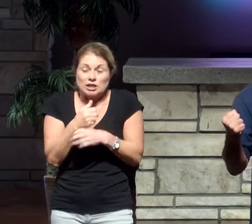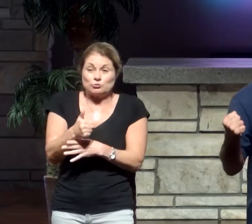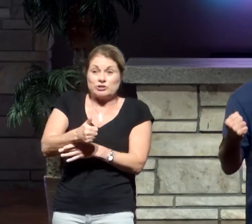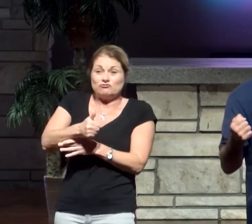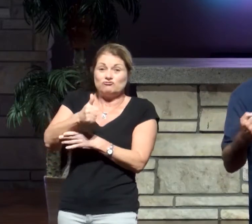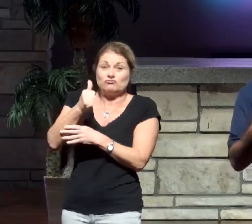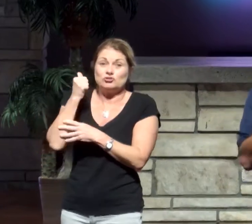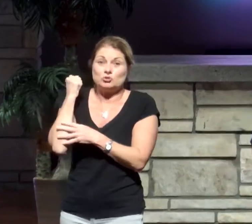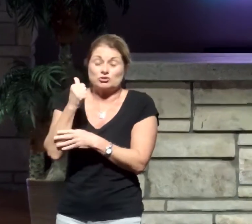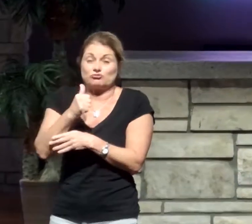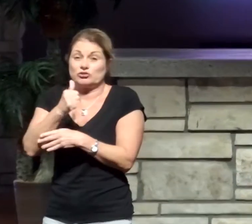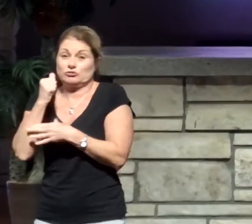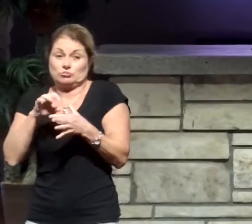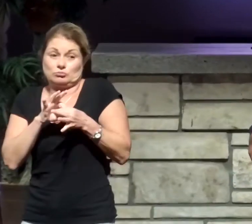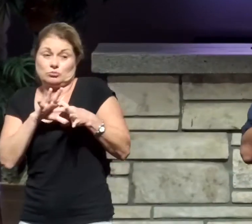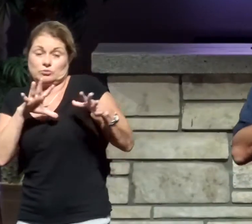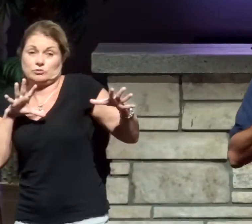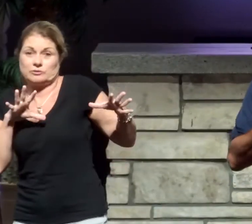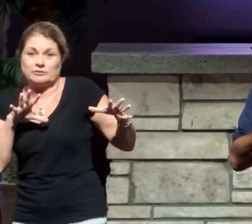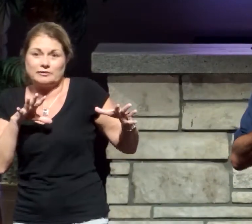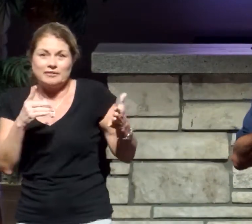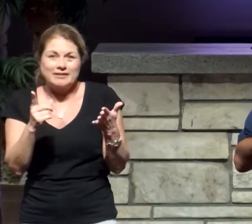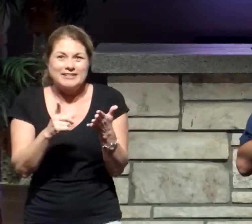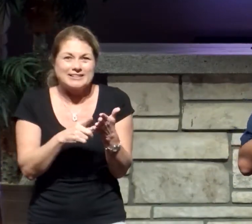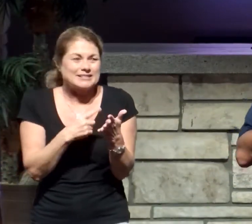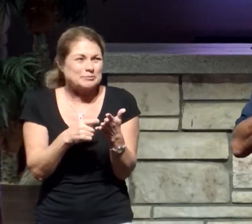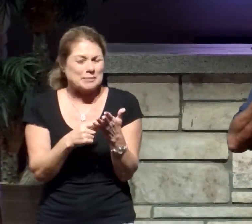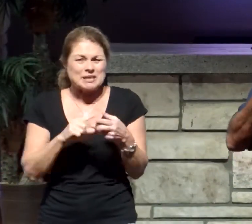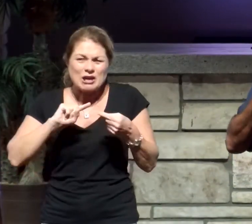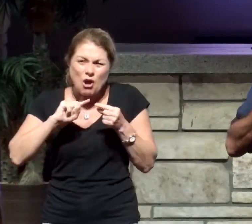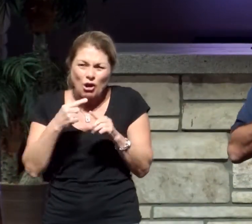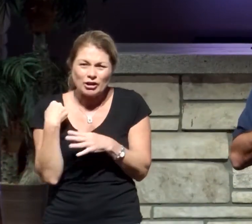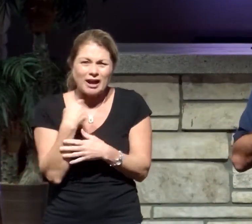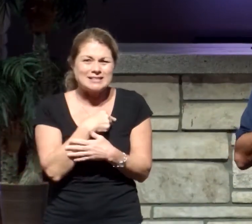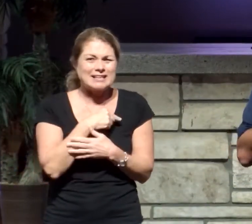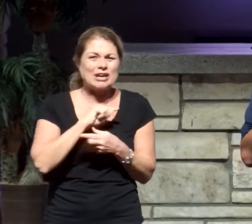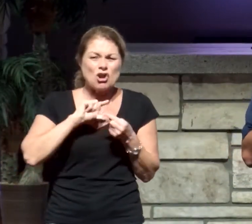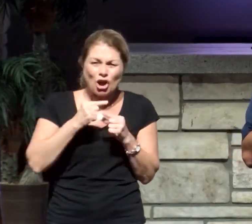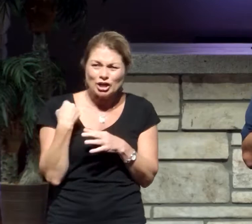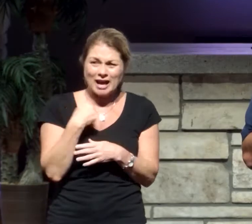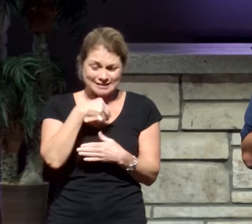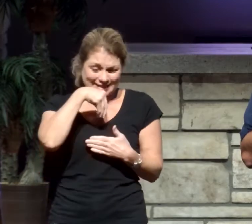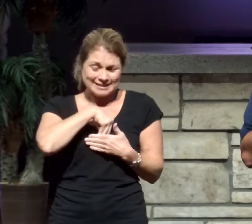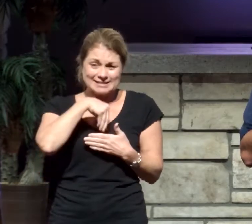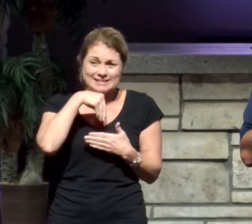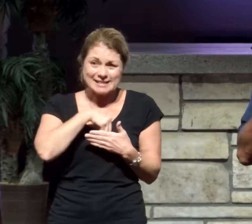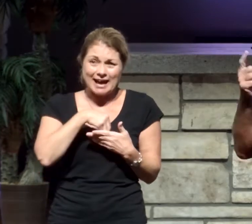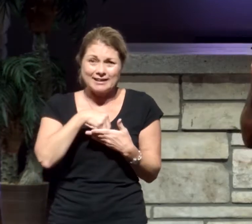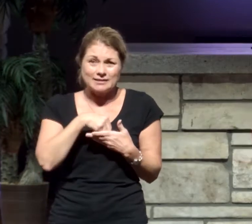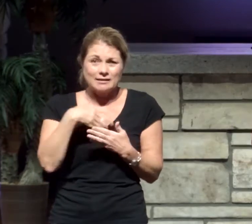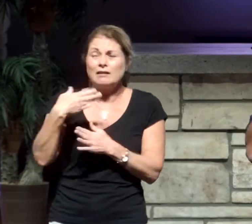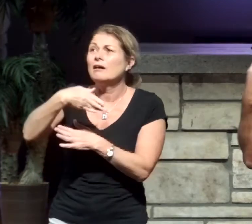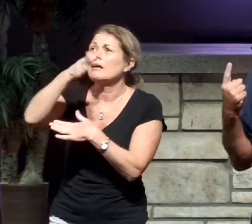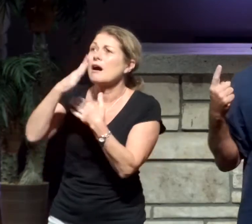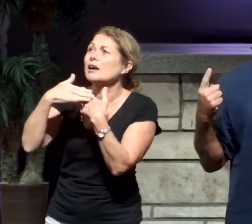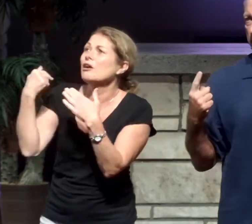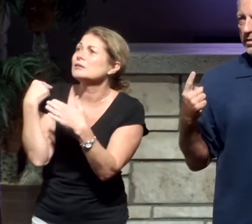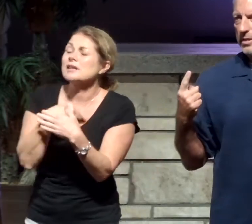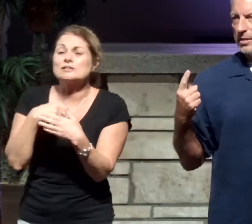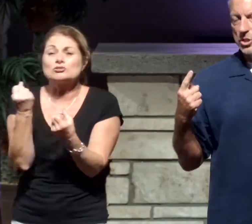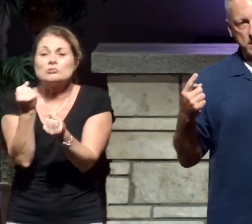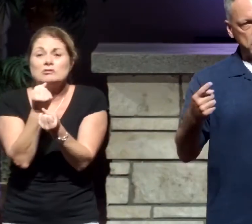refuse to let it go. And at times, it can hurt us, it can harm us inside. God calls us to